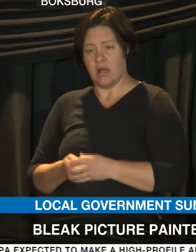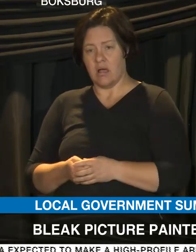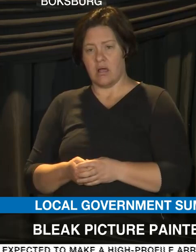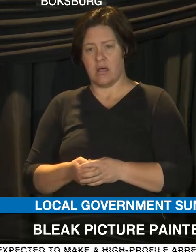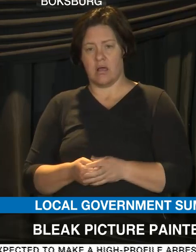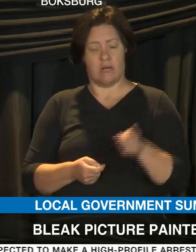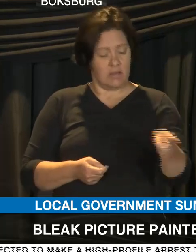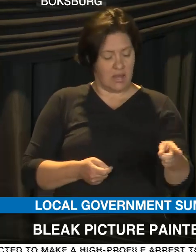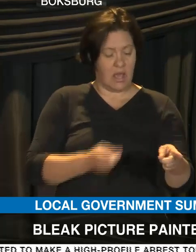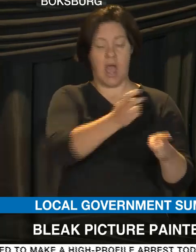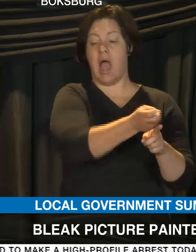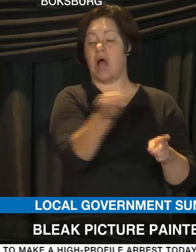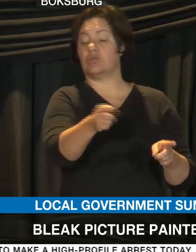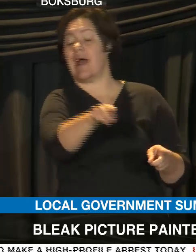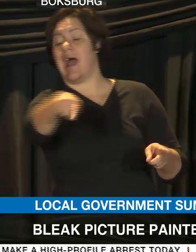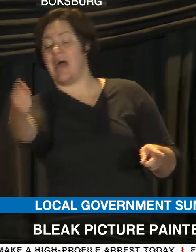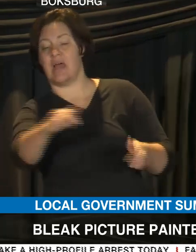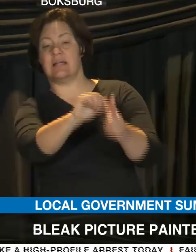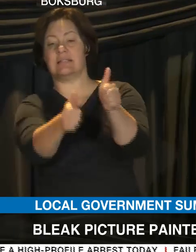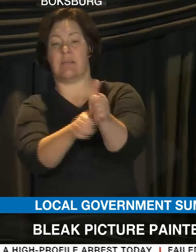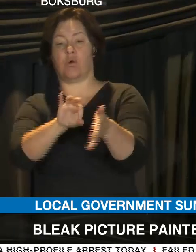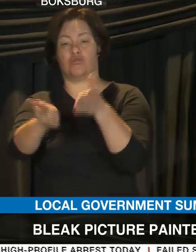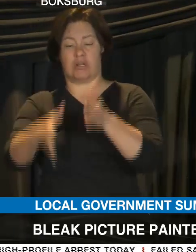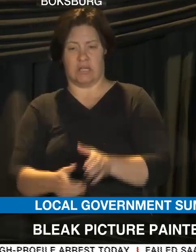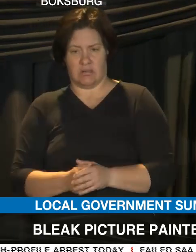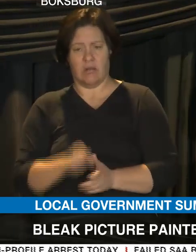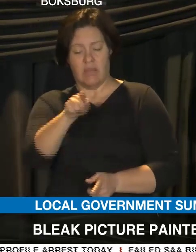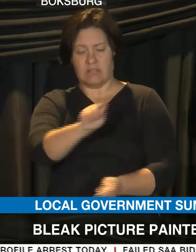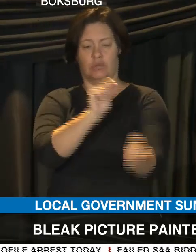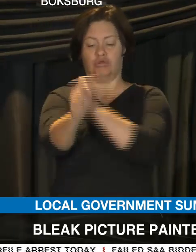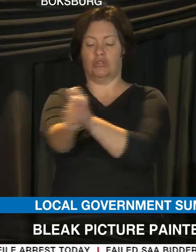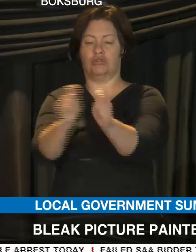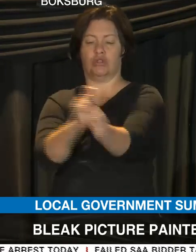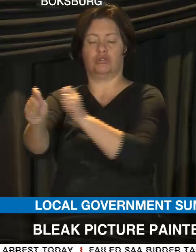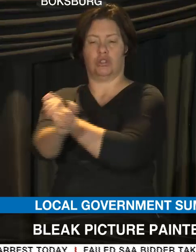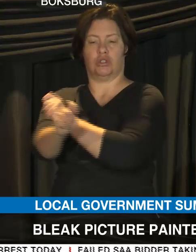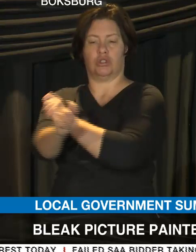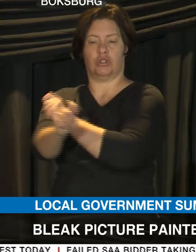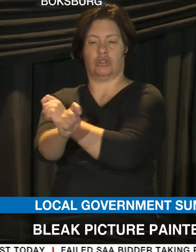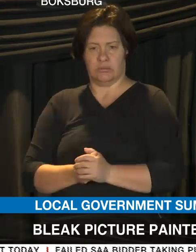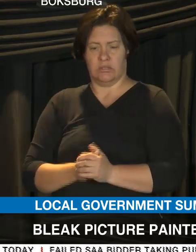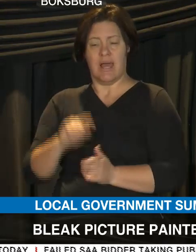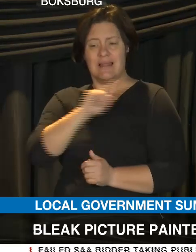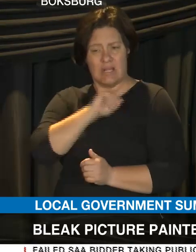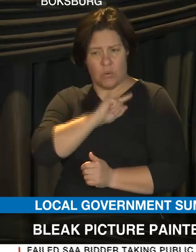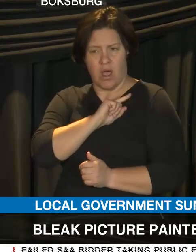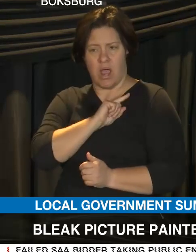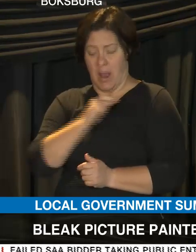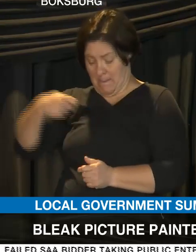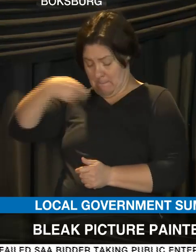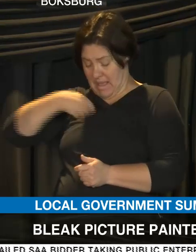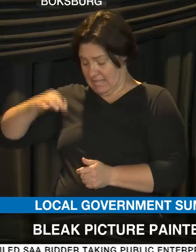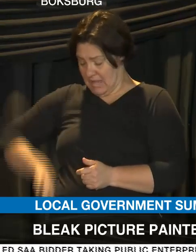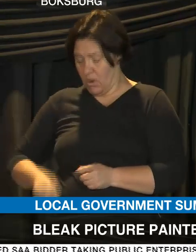outsource everything themselves to subcontractors who keep changing. And that is why poor service delivery then